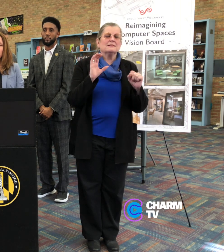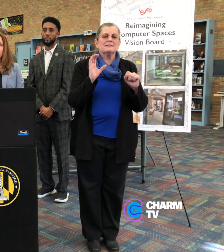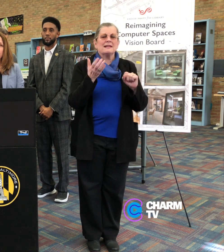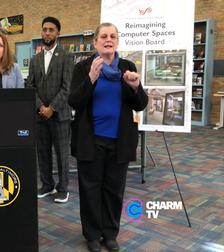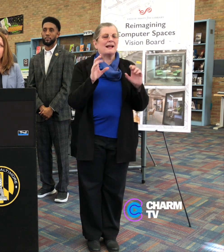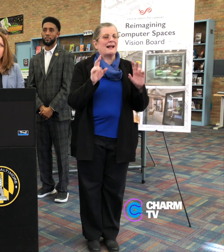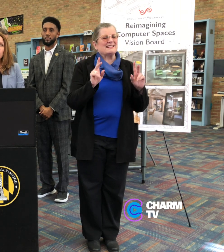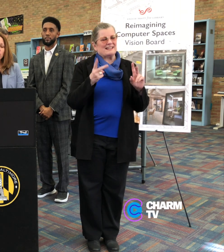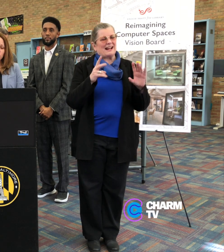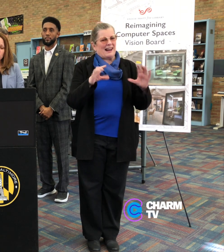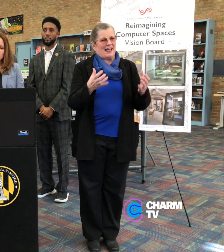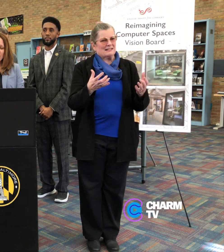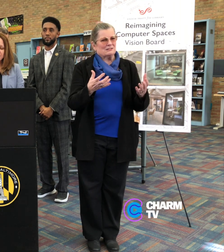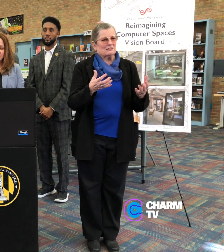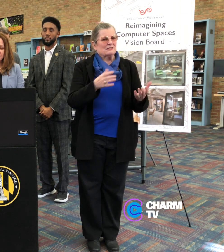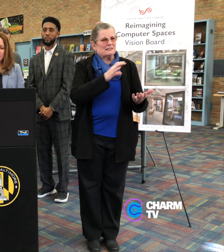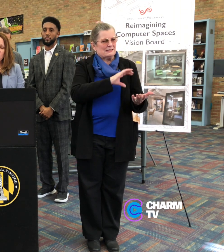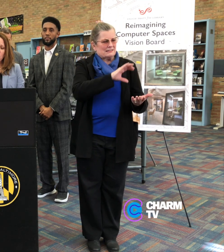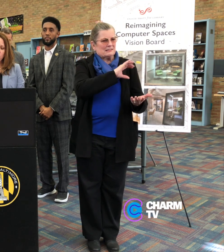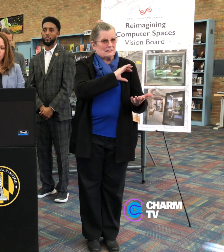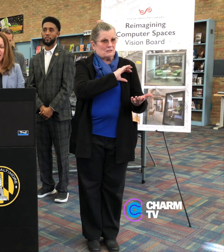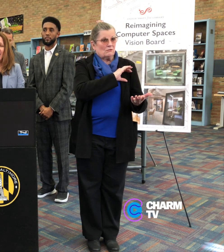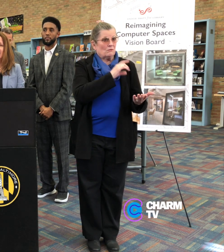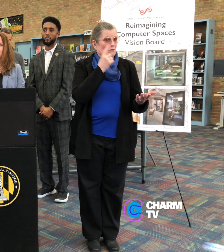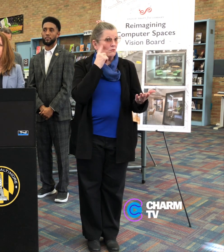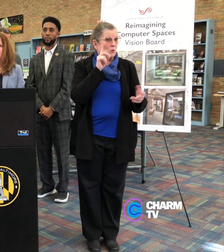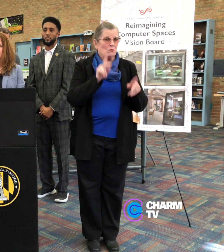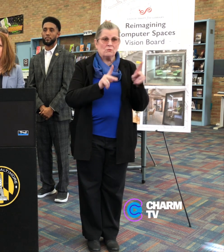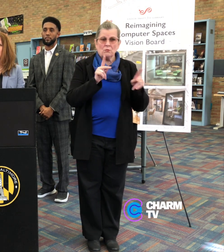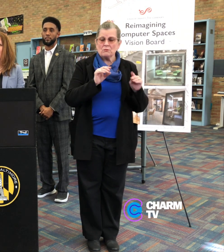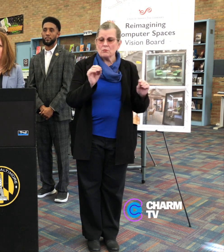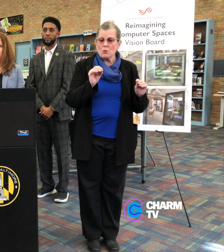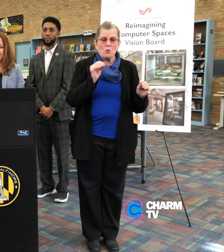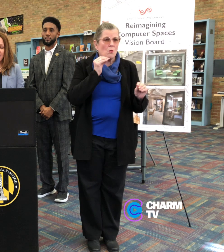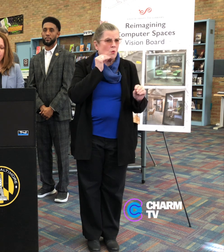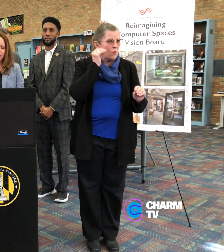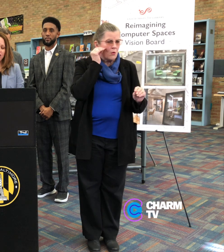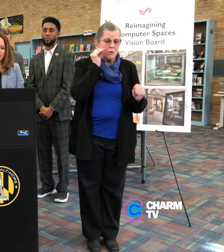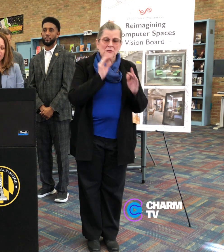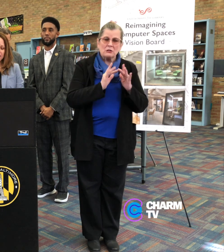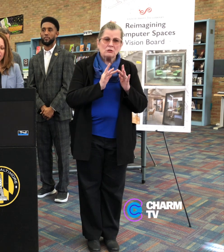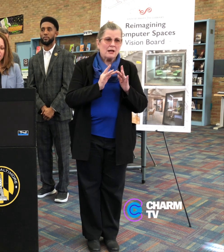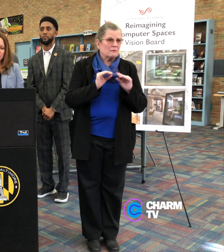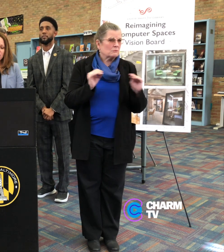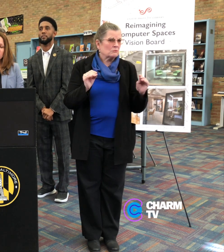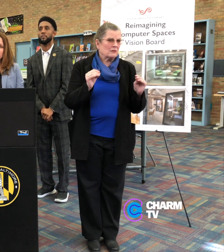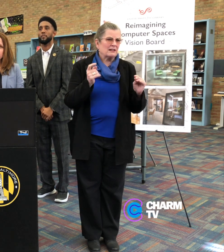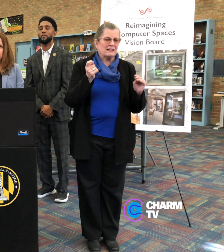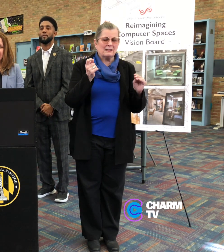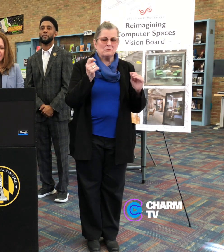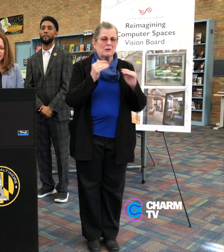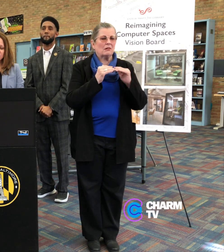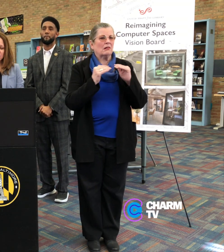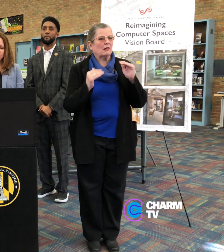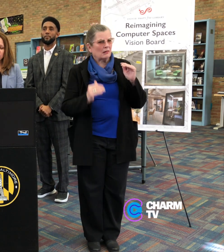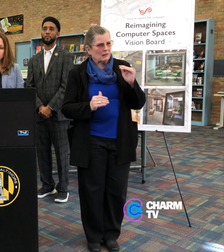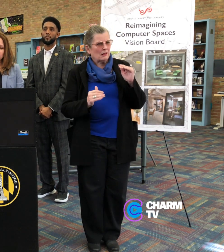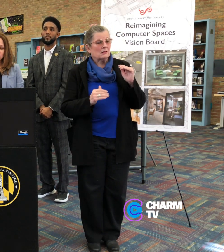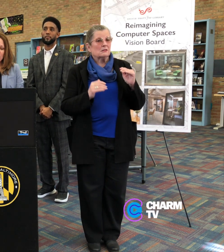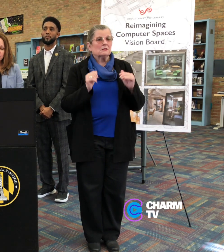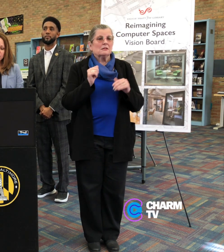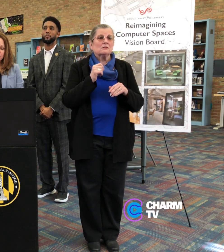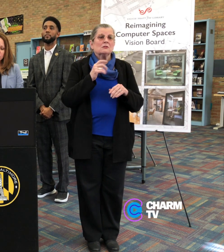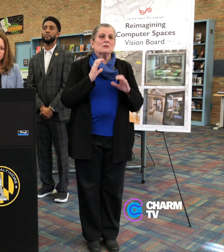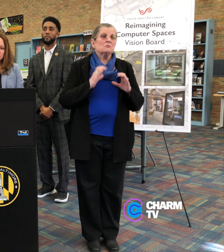citizenship for people who don't have the internet at home, and it's a major equity gap in our city. Customers can't conduct